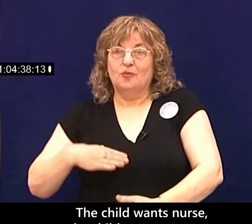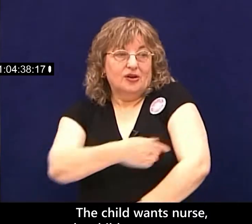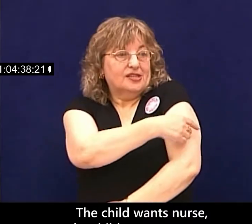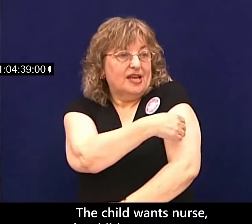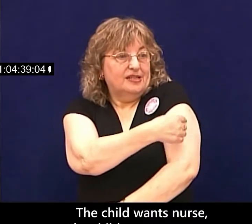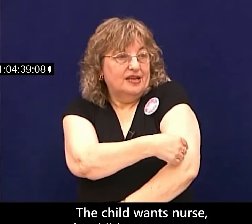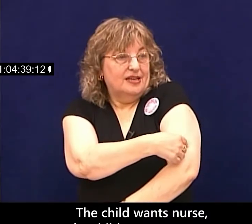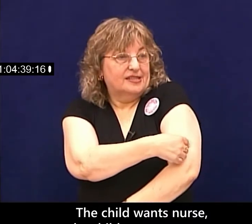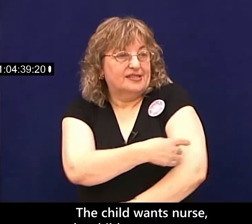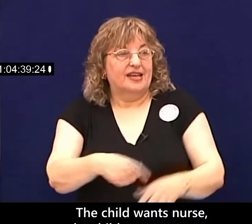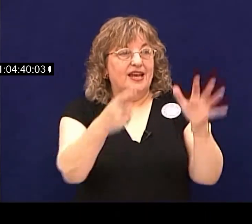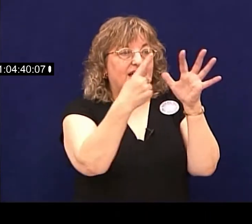wants a nurse.